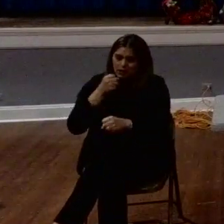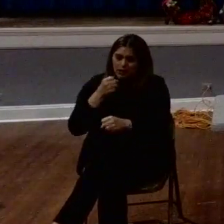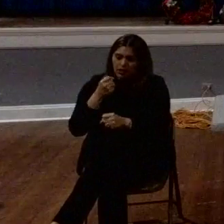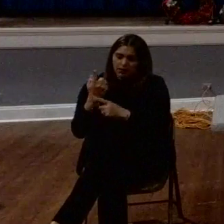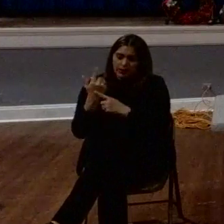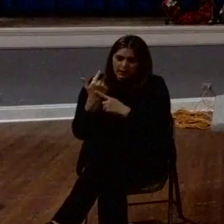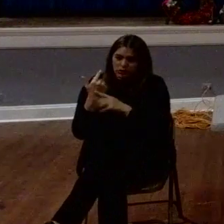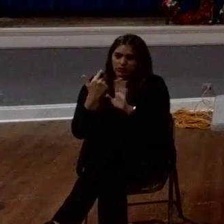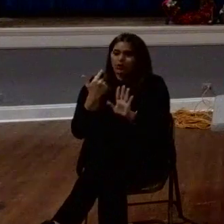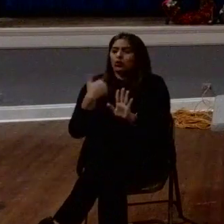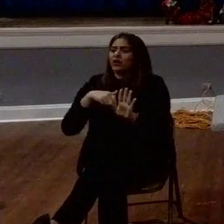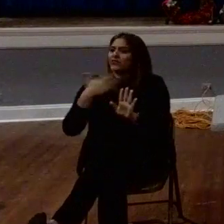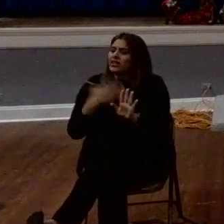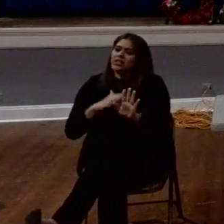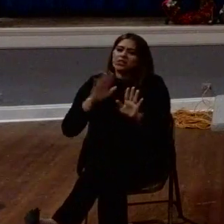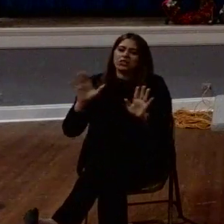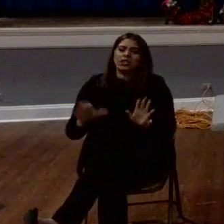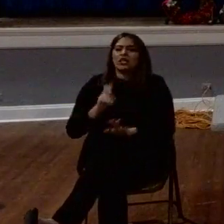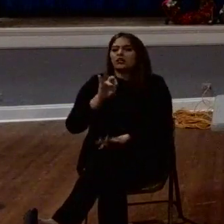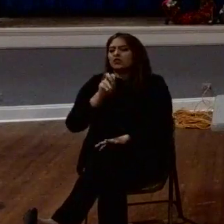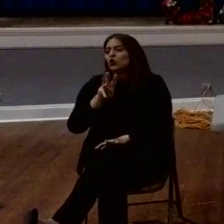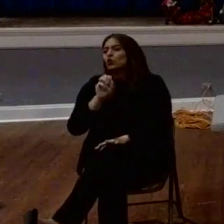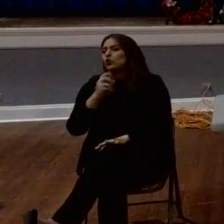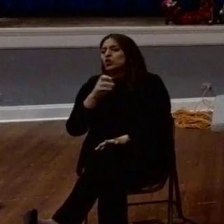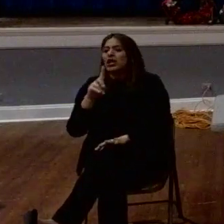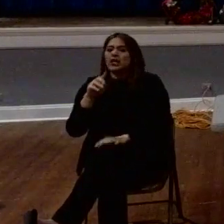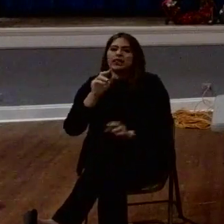have done the view sheds and the photos. Yeah.